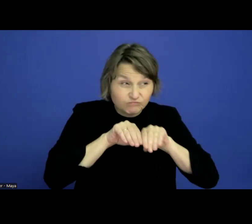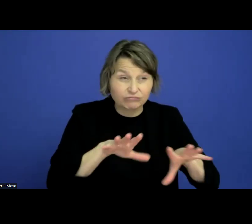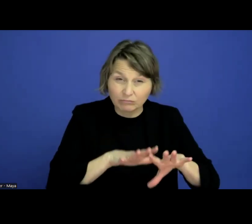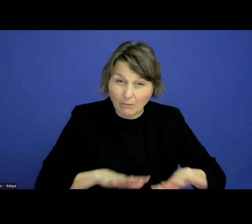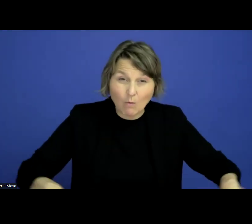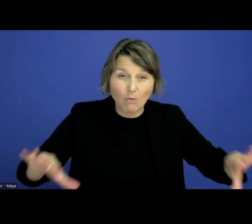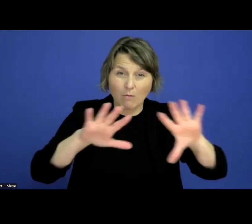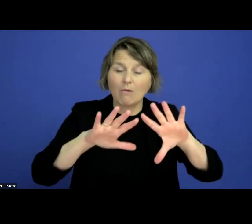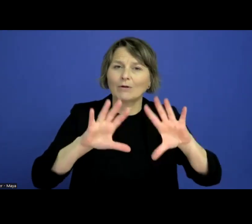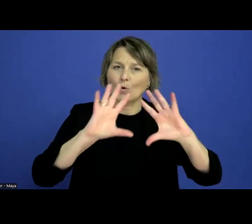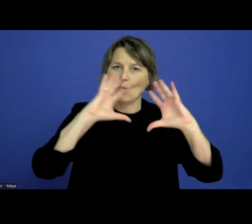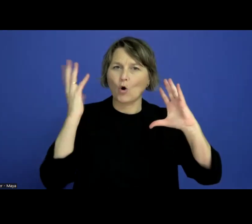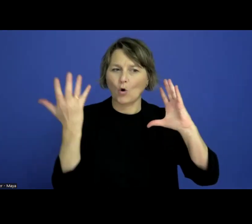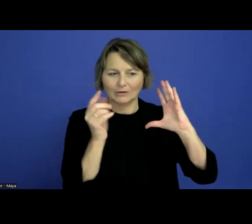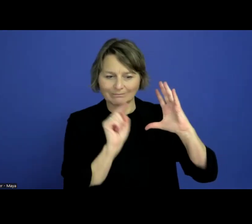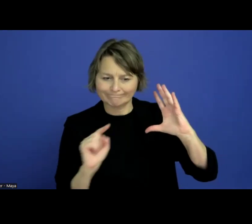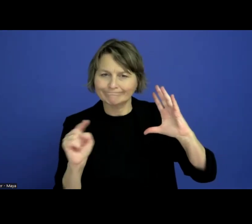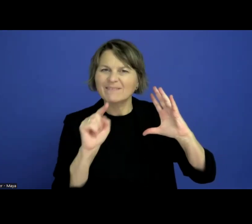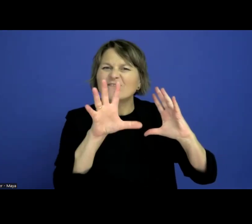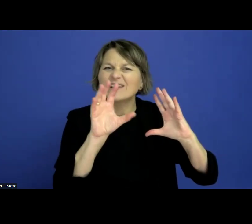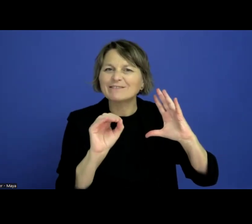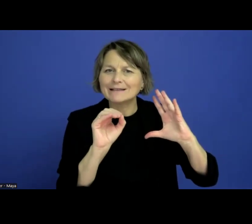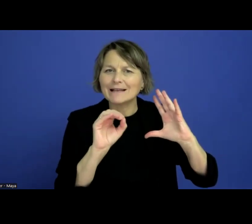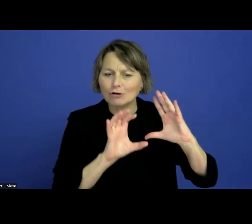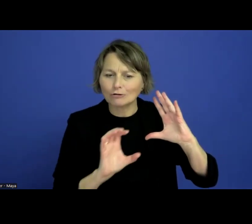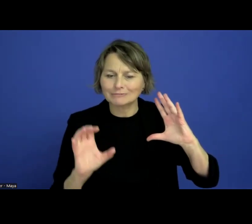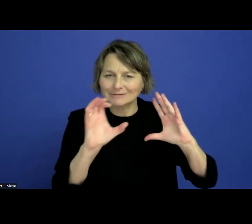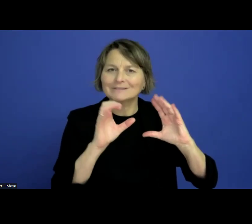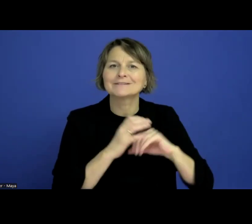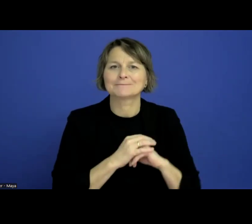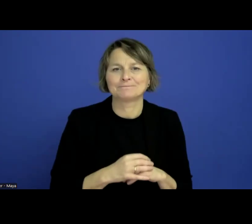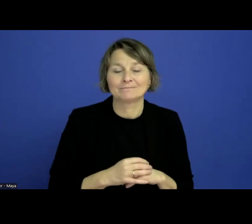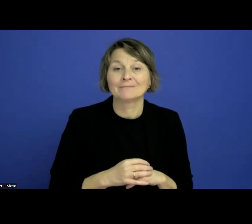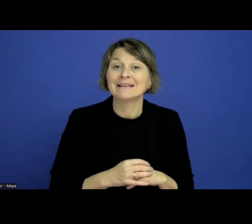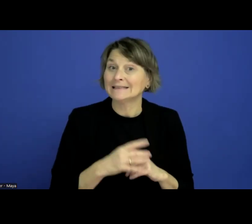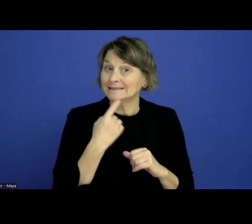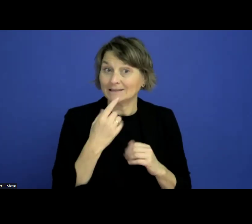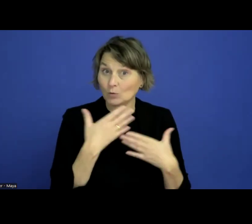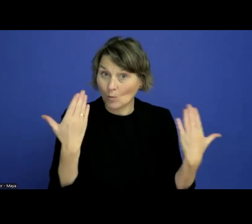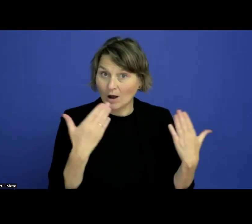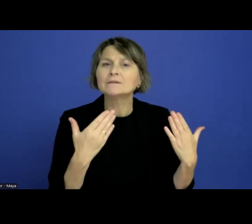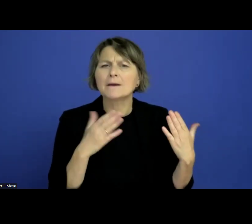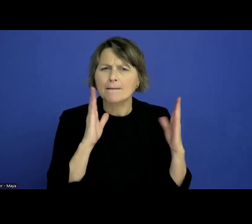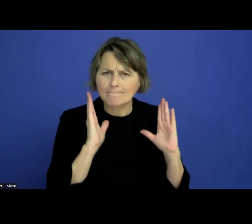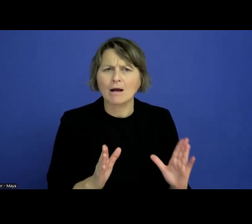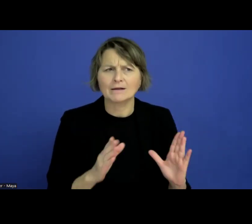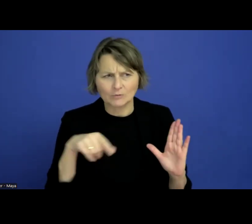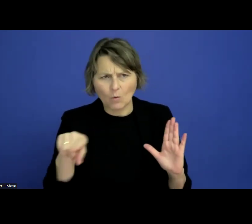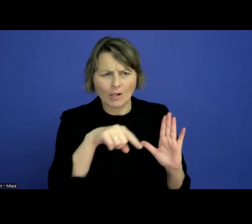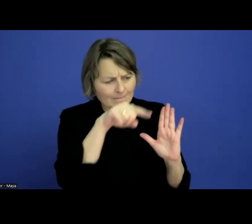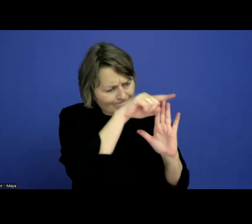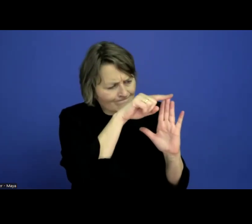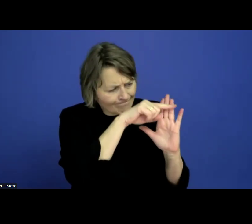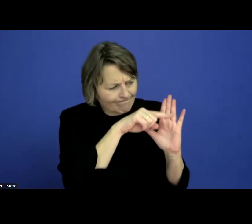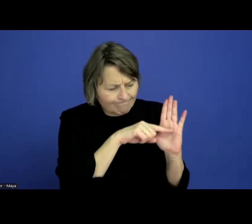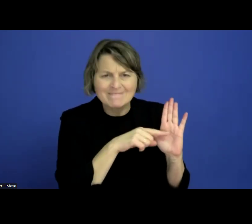50 countries, and it includes a range of mandatory measures that all entities must have in